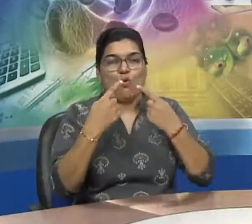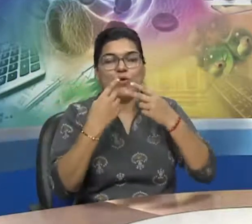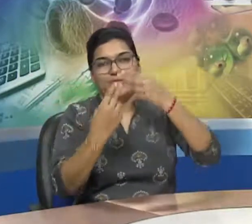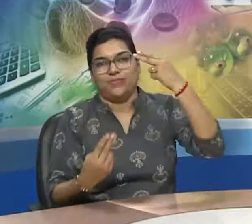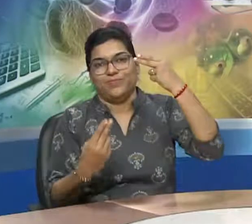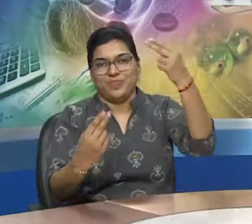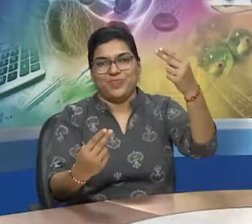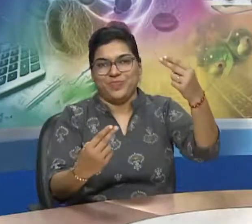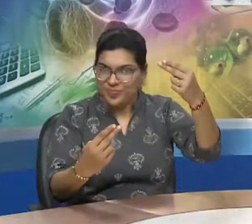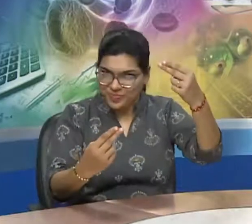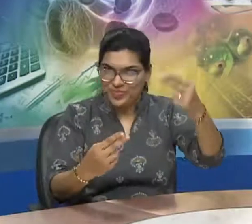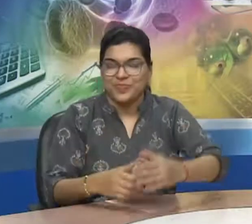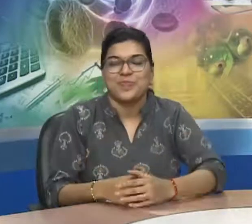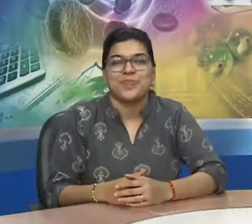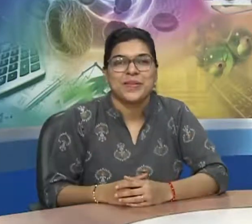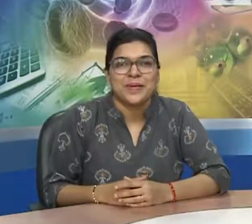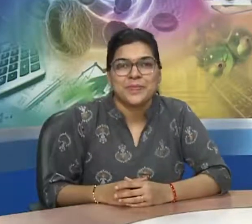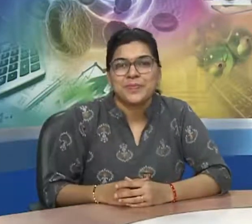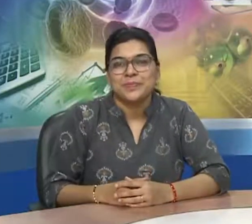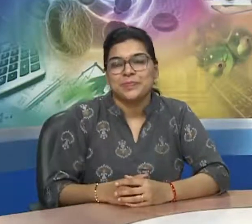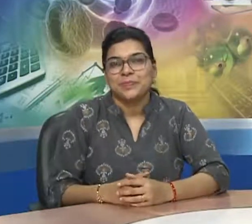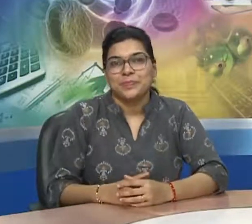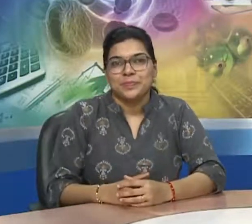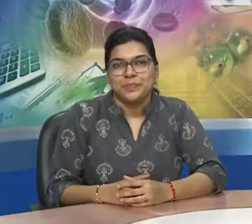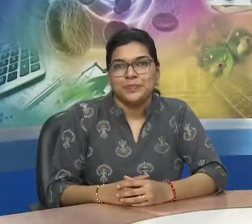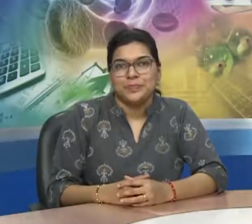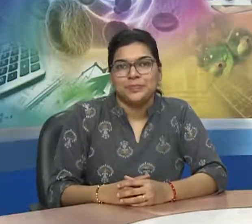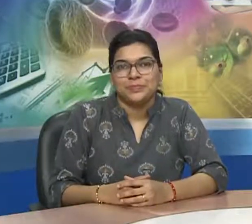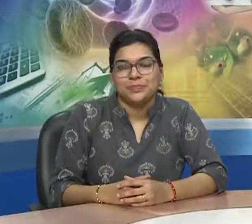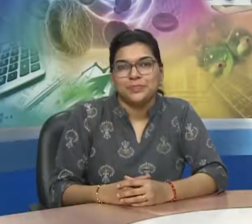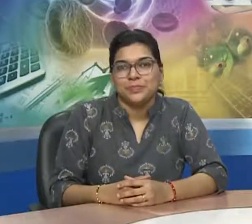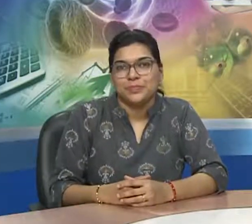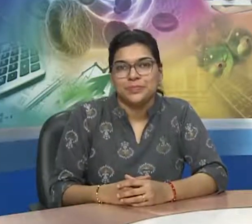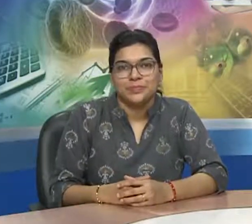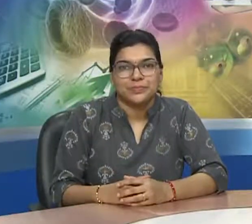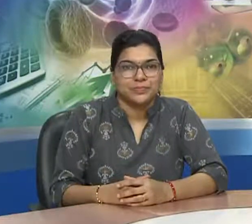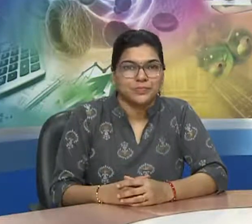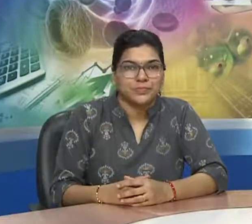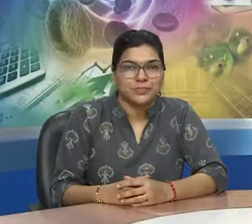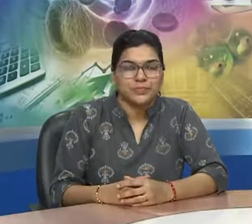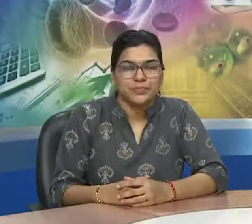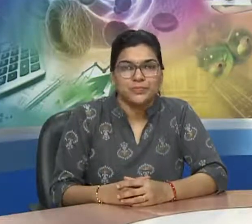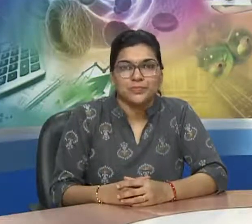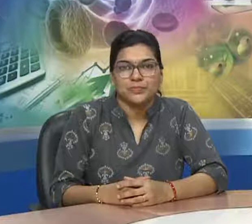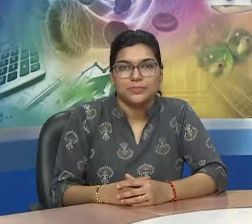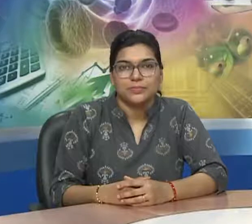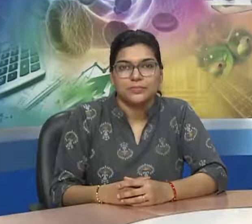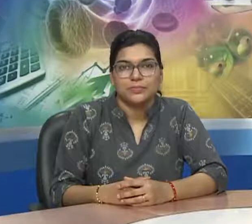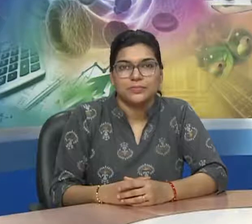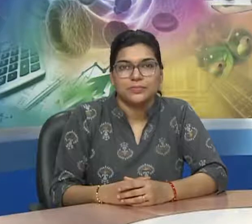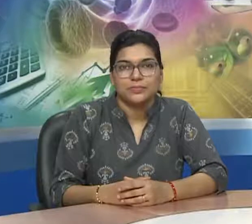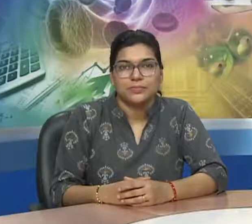The incidents described are as once upon a time.